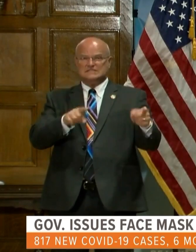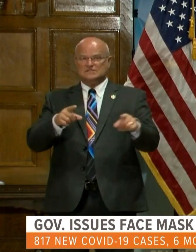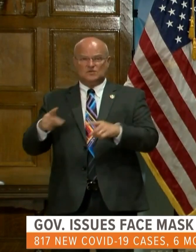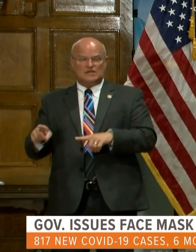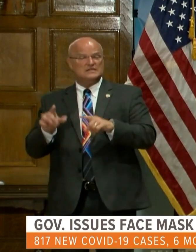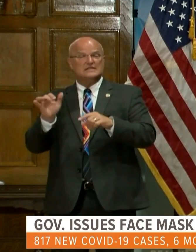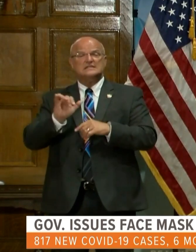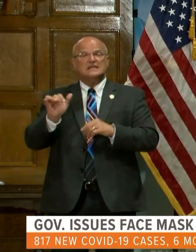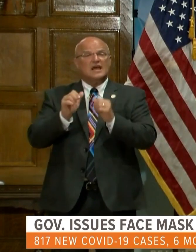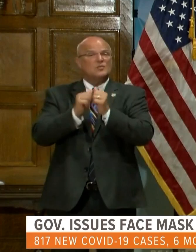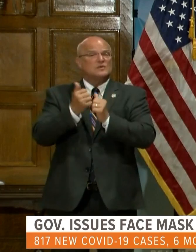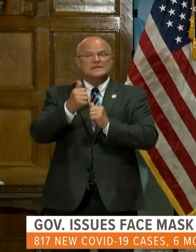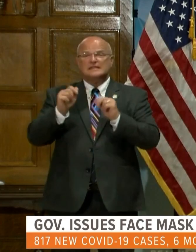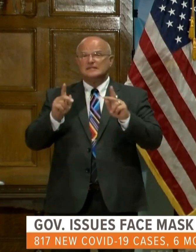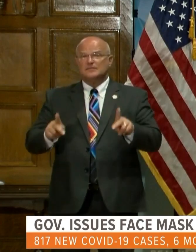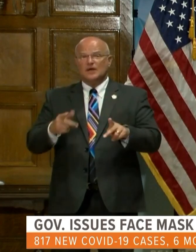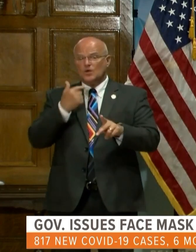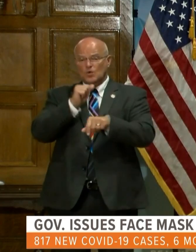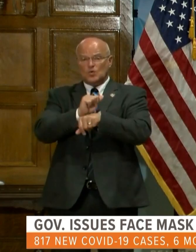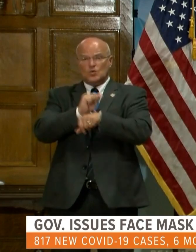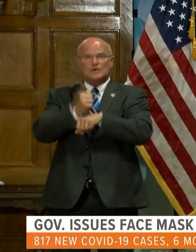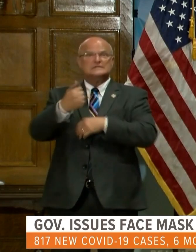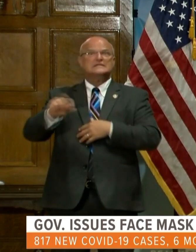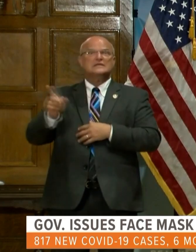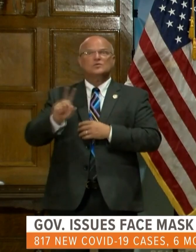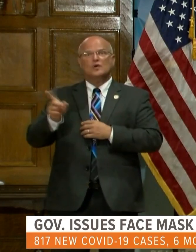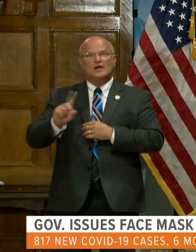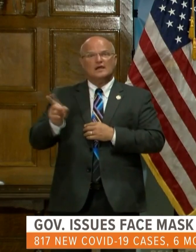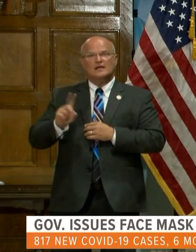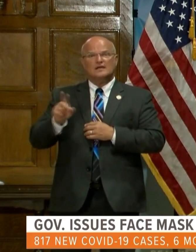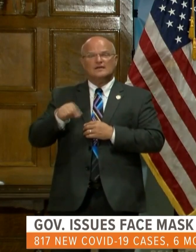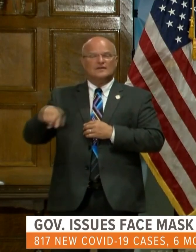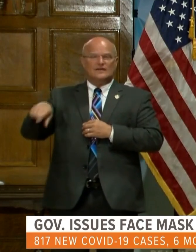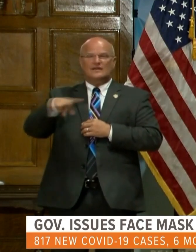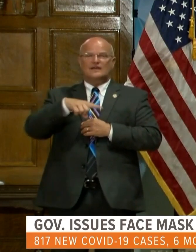way with anybody who works anywhere.